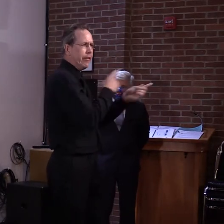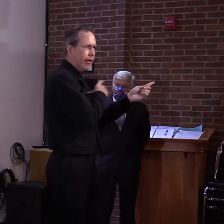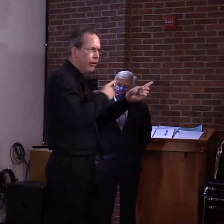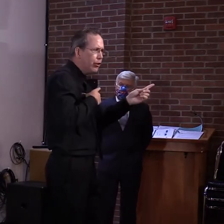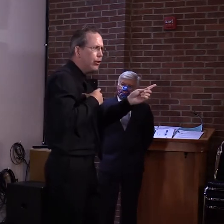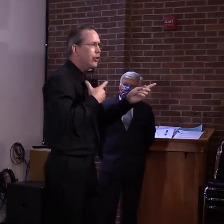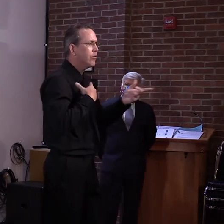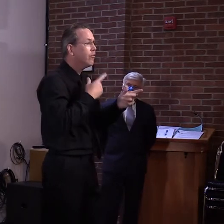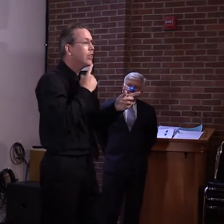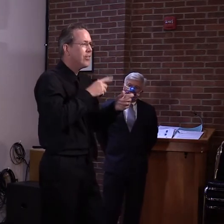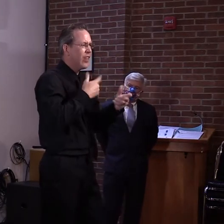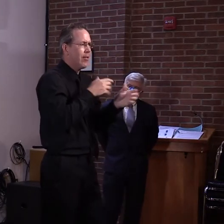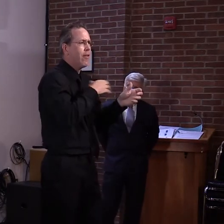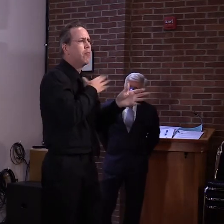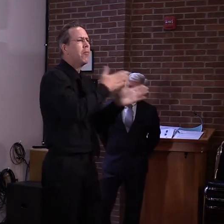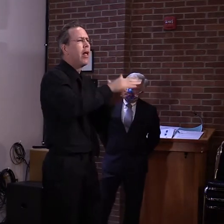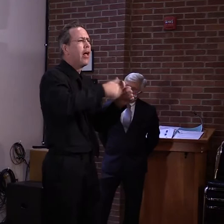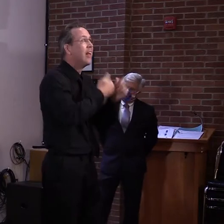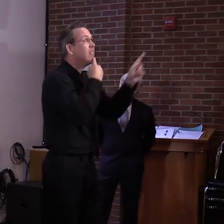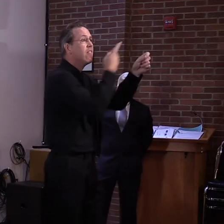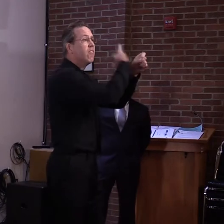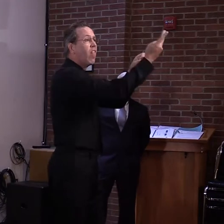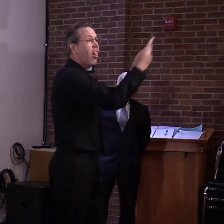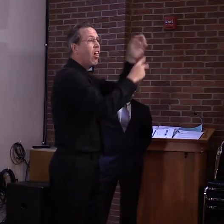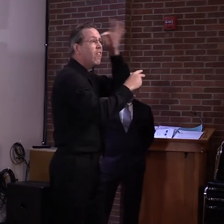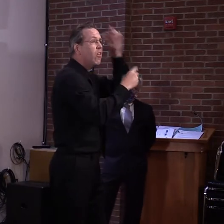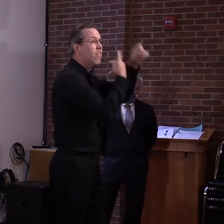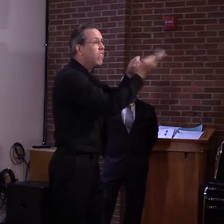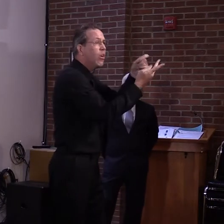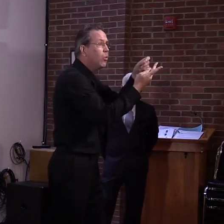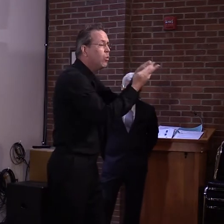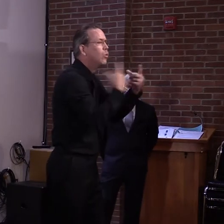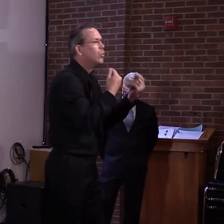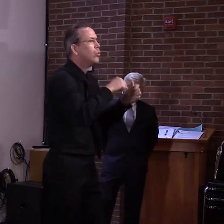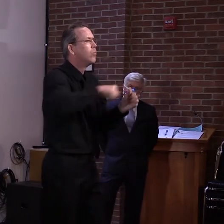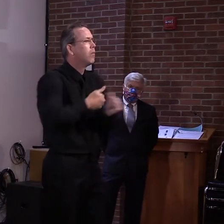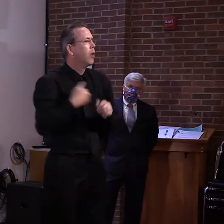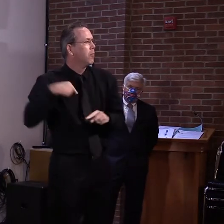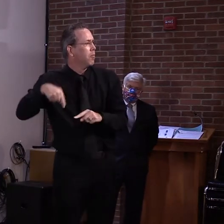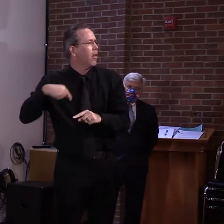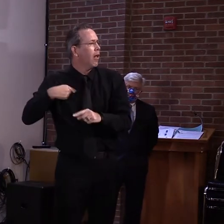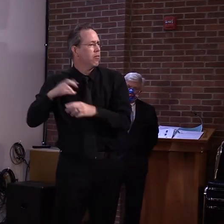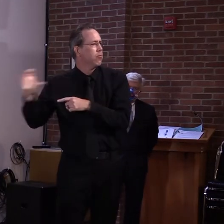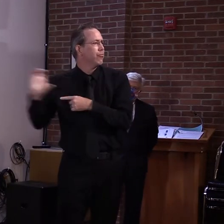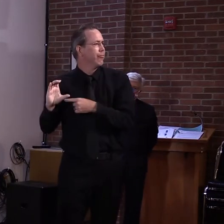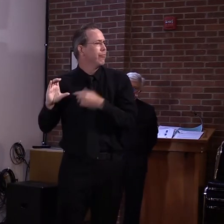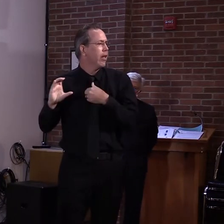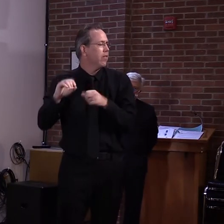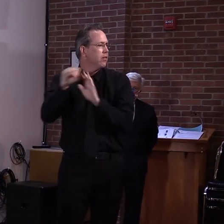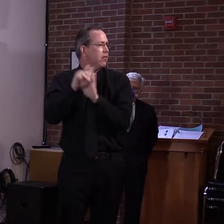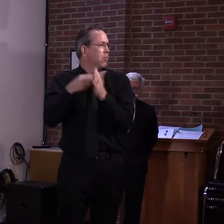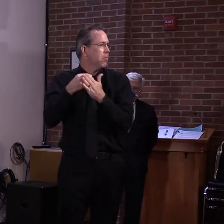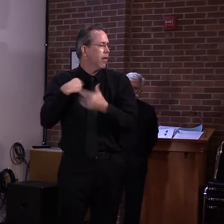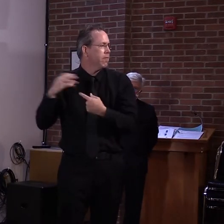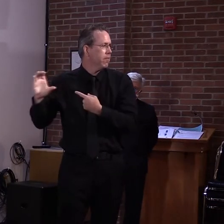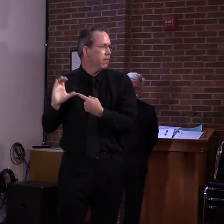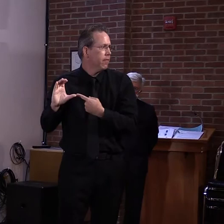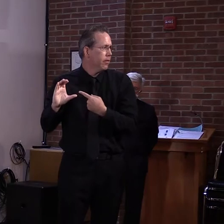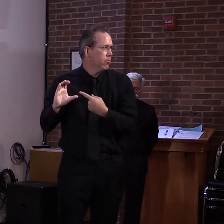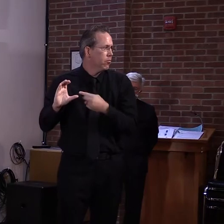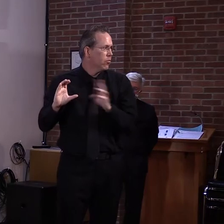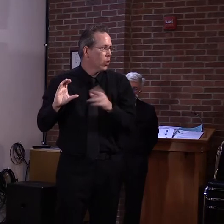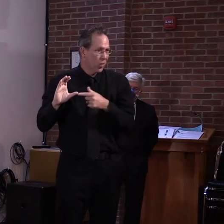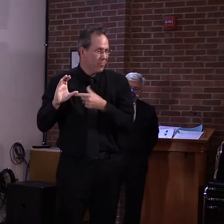states, that would put the money in the hands of needy Vermonters as well as to the businesses that are the economic